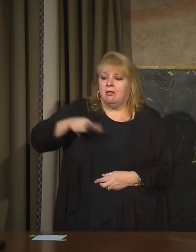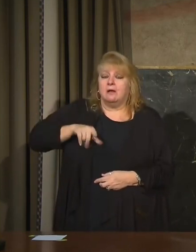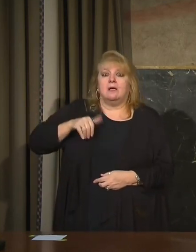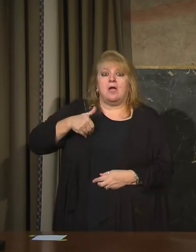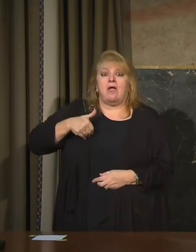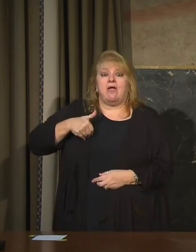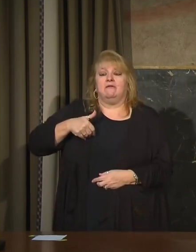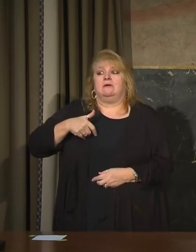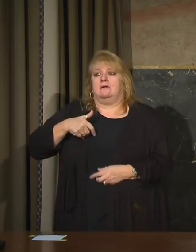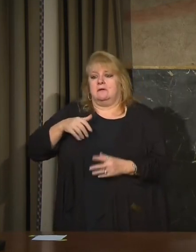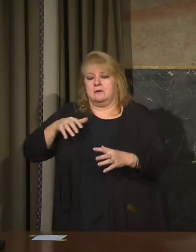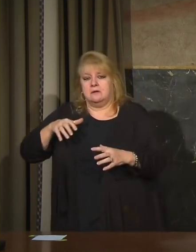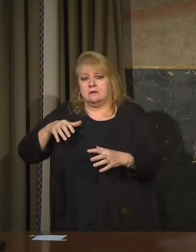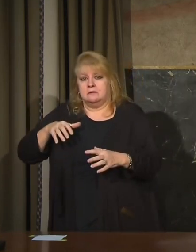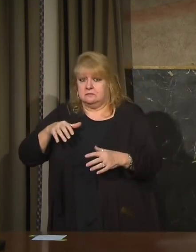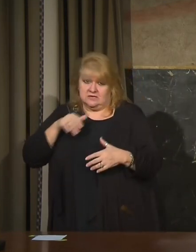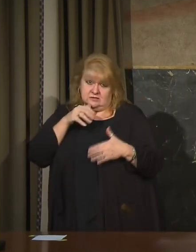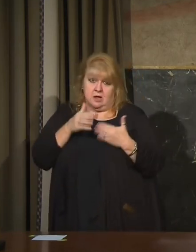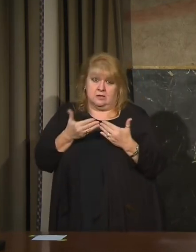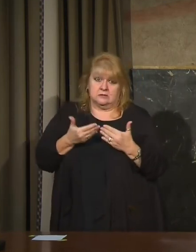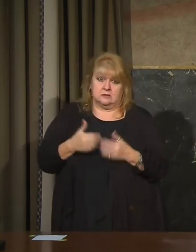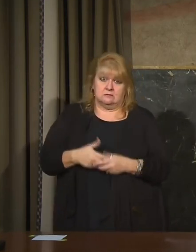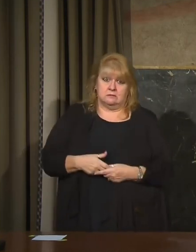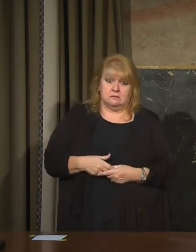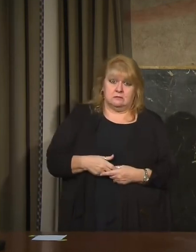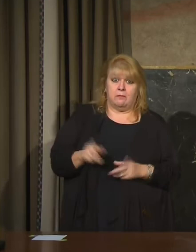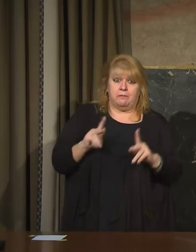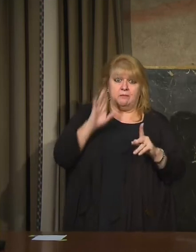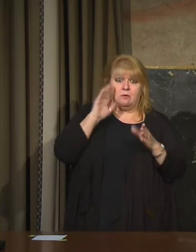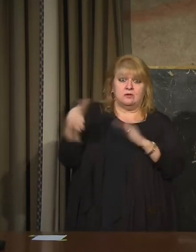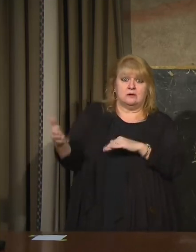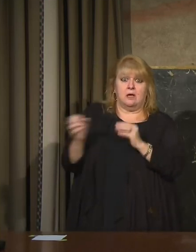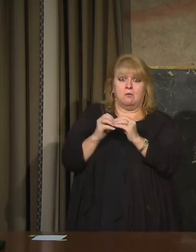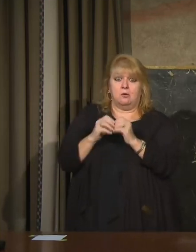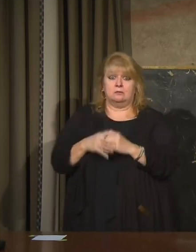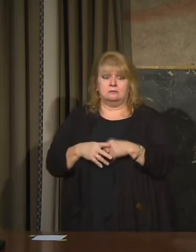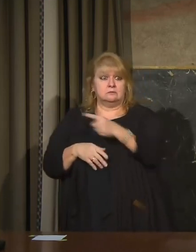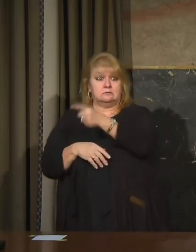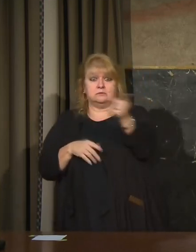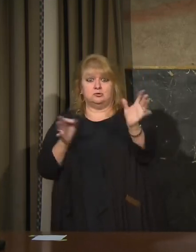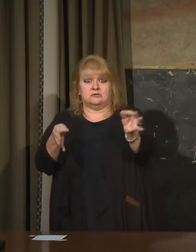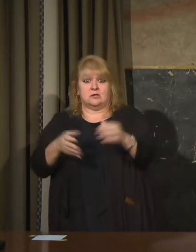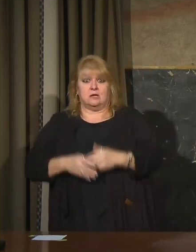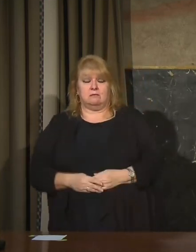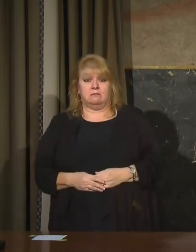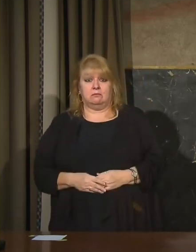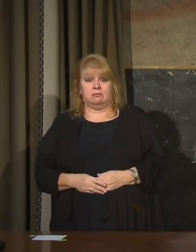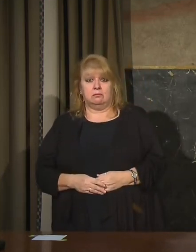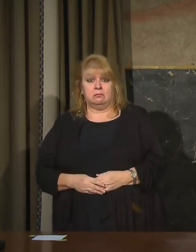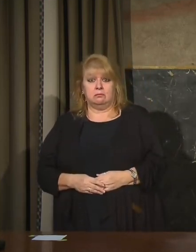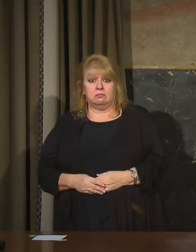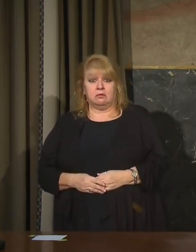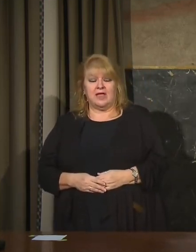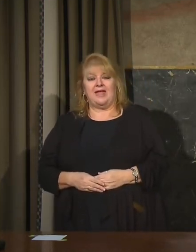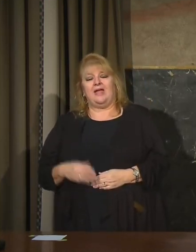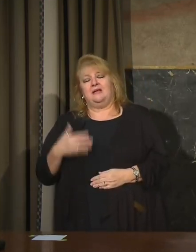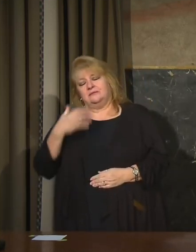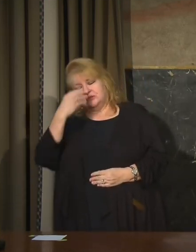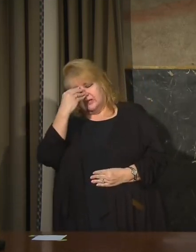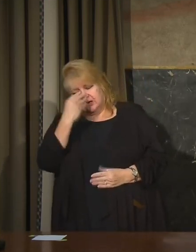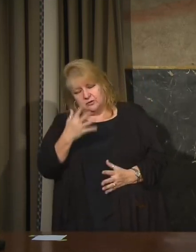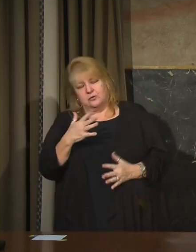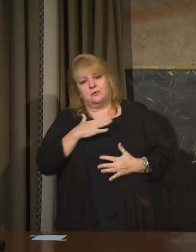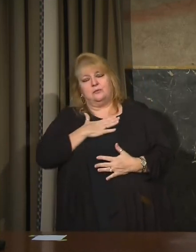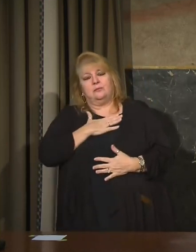you, I will be considering everything that might make sense between now and next Tuesday. But I'm encouraging the people to do what they can right